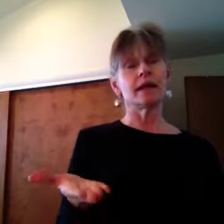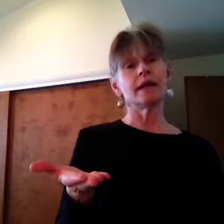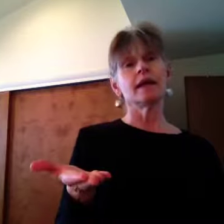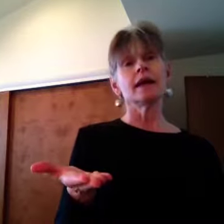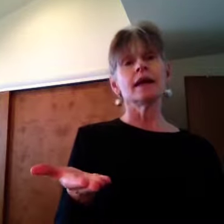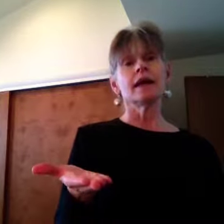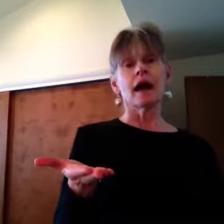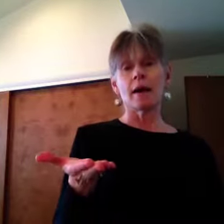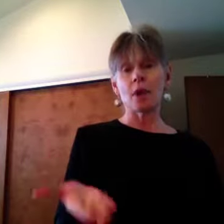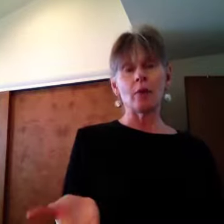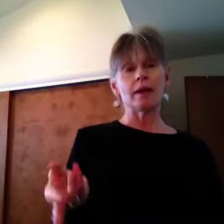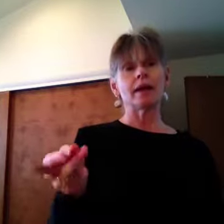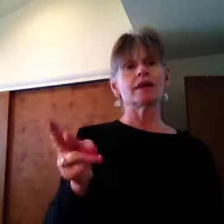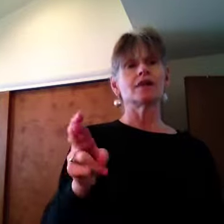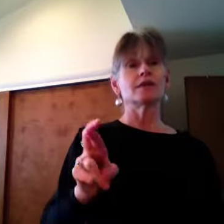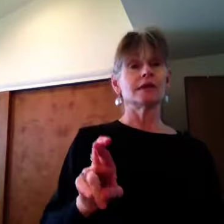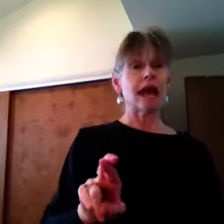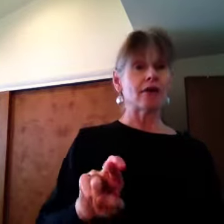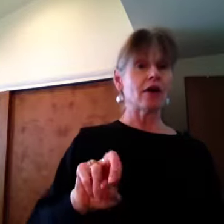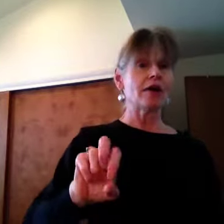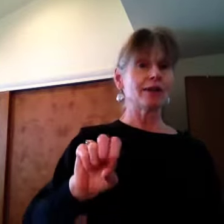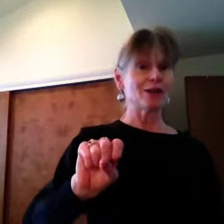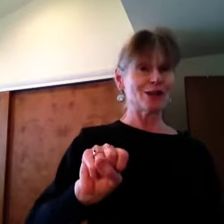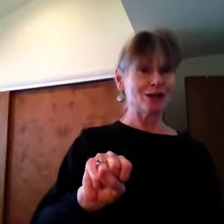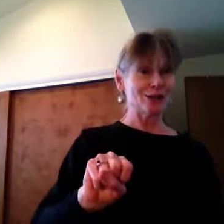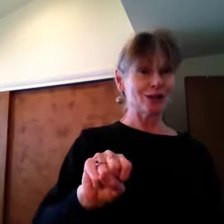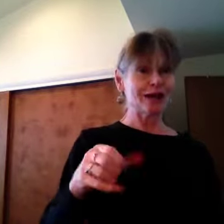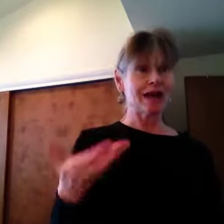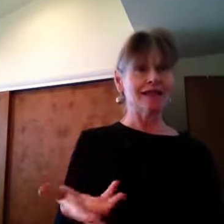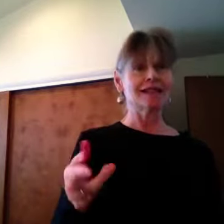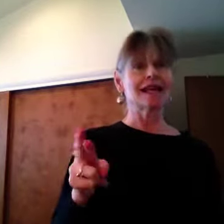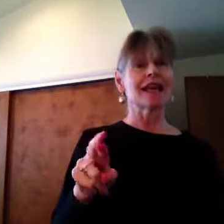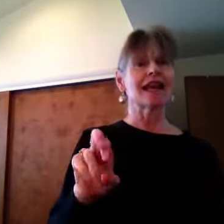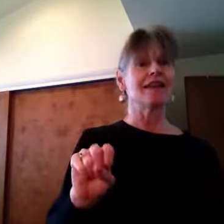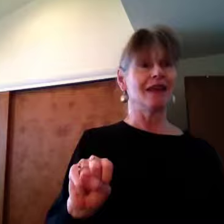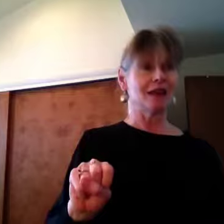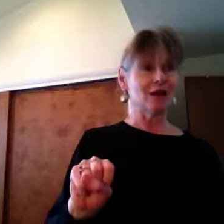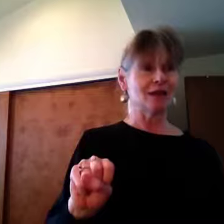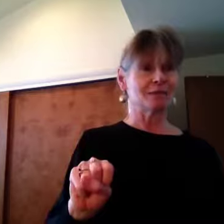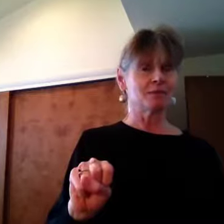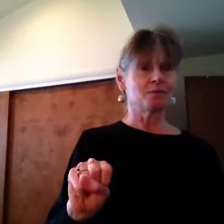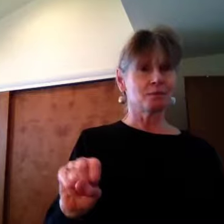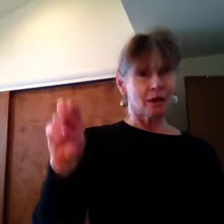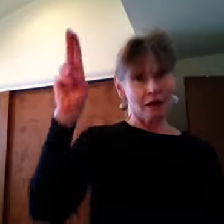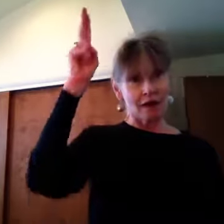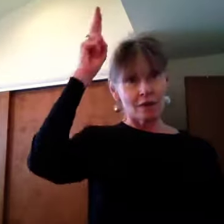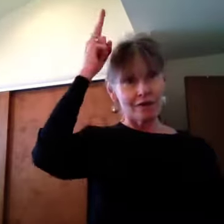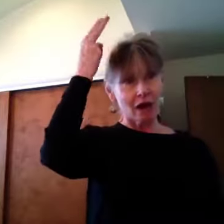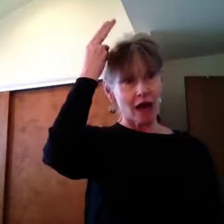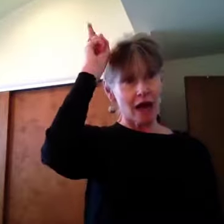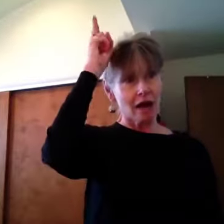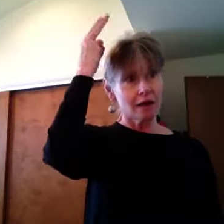be open hand to a down R that changes to an S. Theirs. We've got